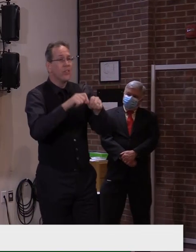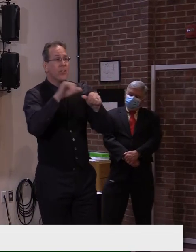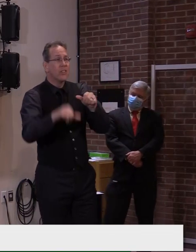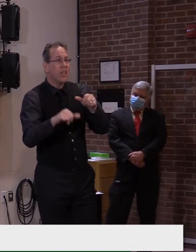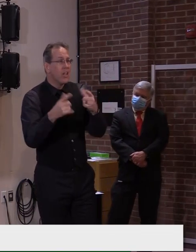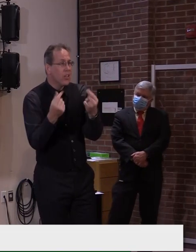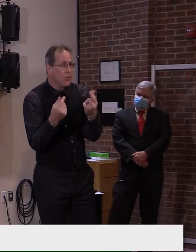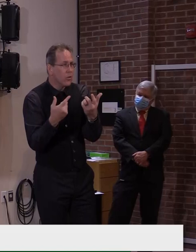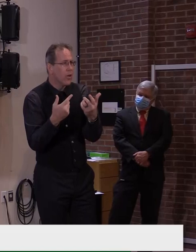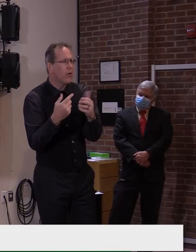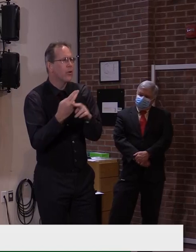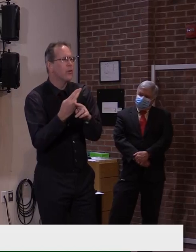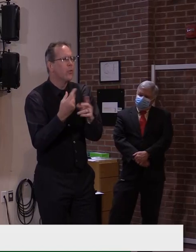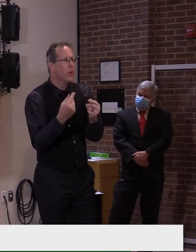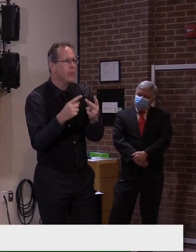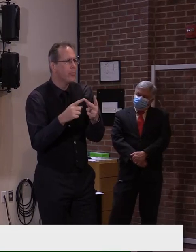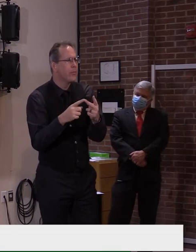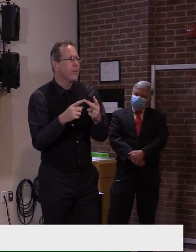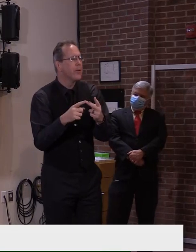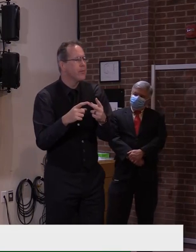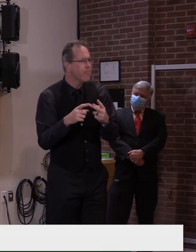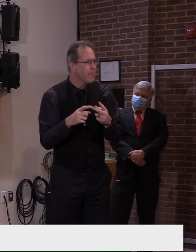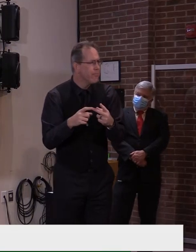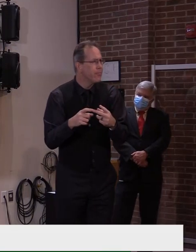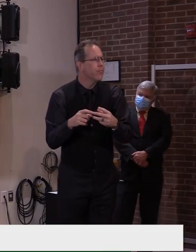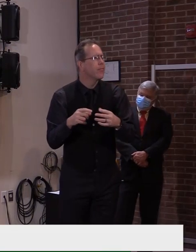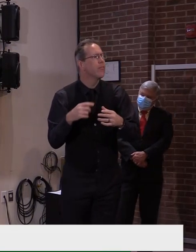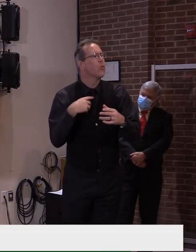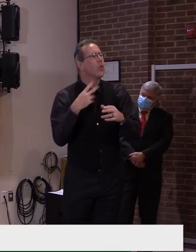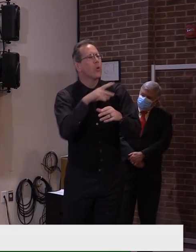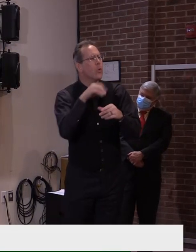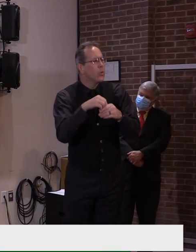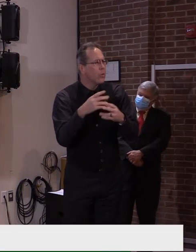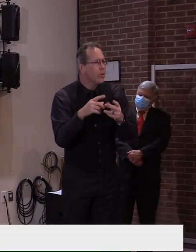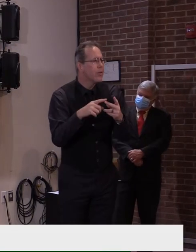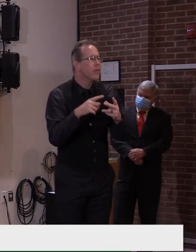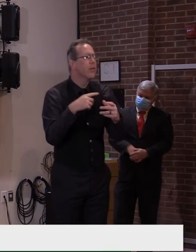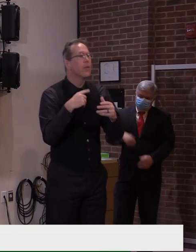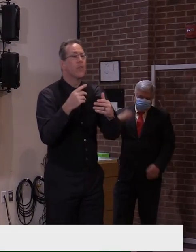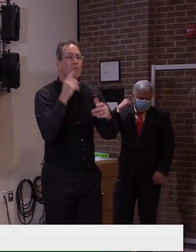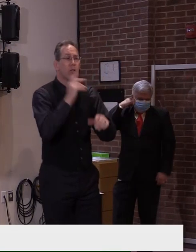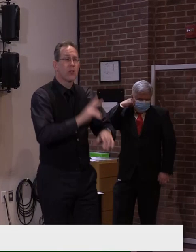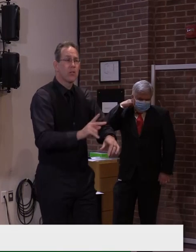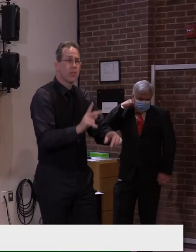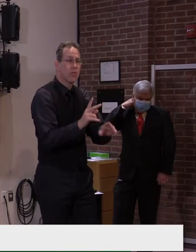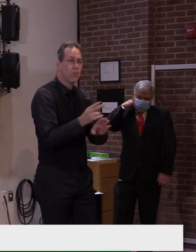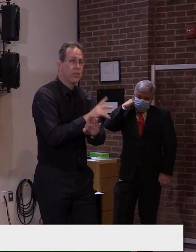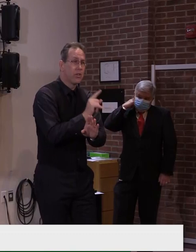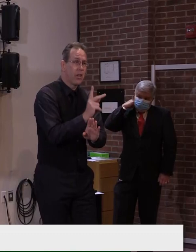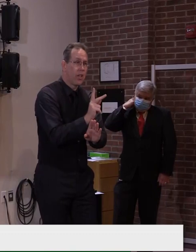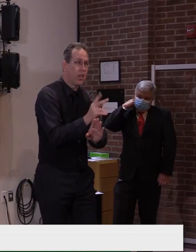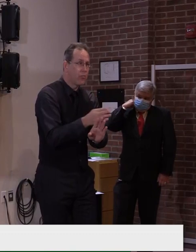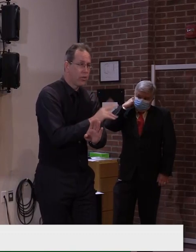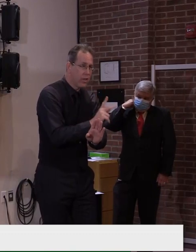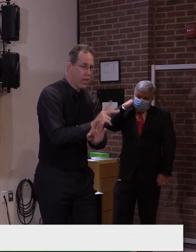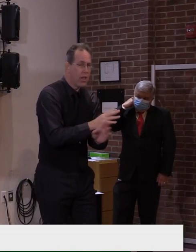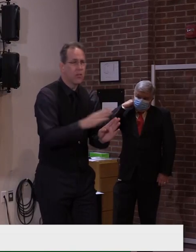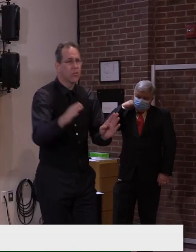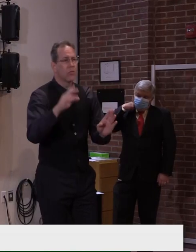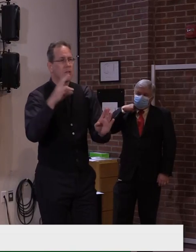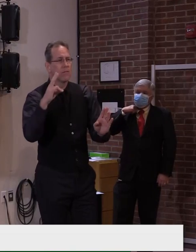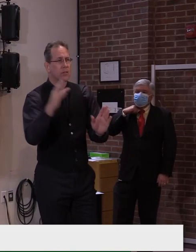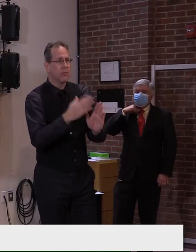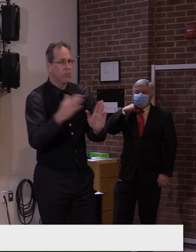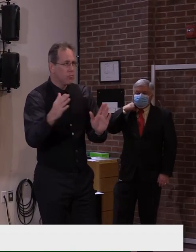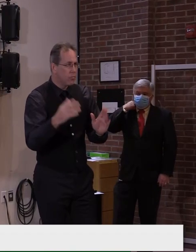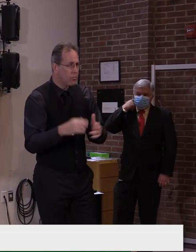had added public pre-K into that. You know, we see, you know, the broader availability of antigen tests as being a key strategy.